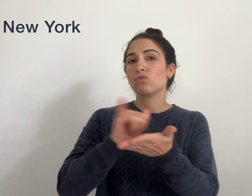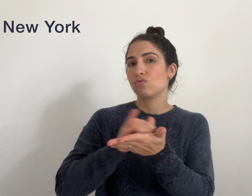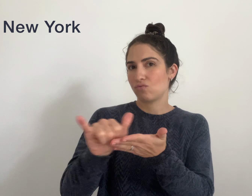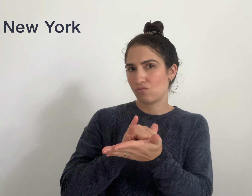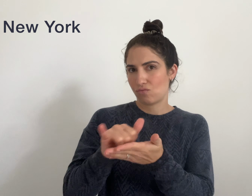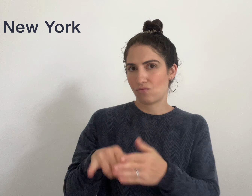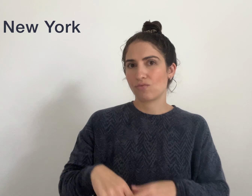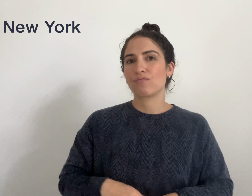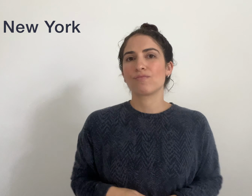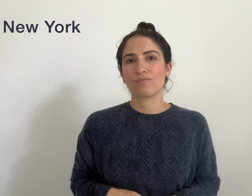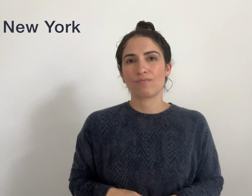Or the hand slides more.